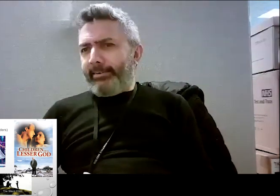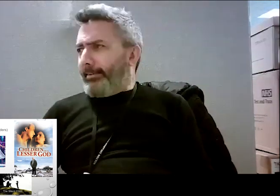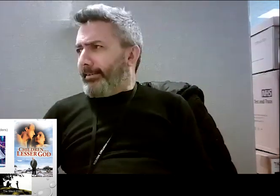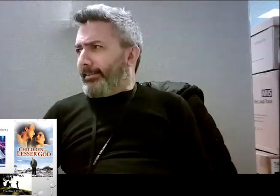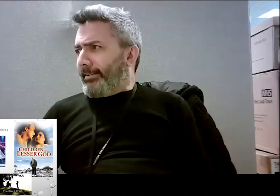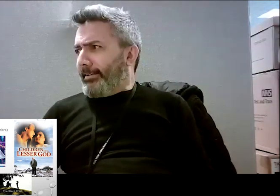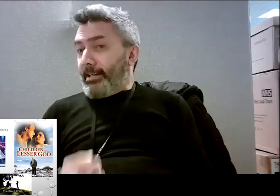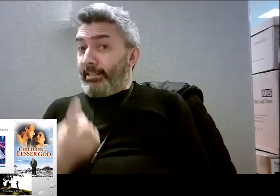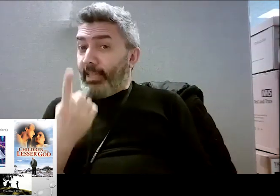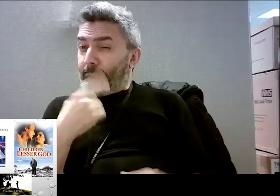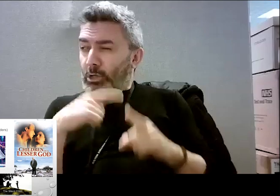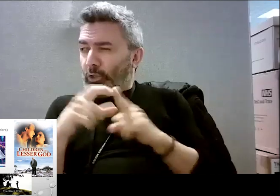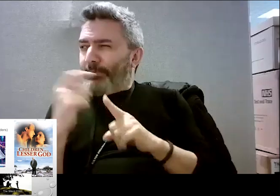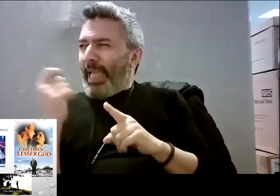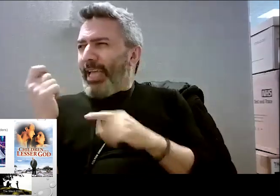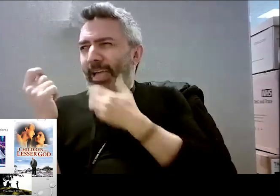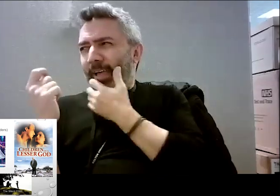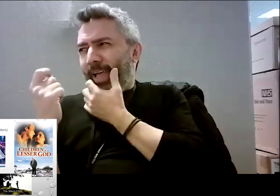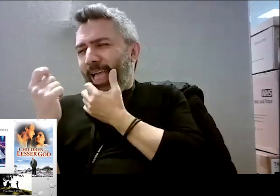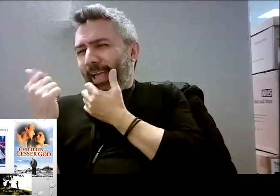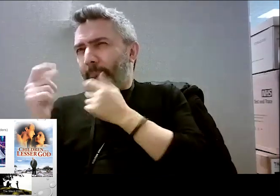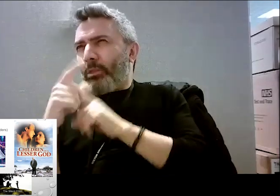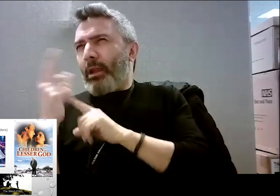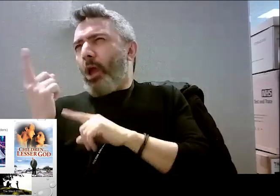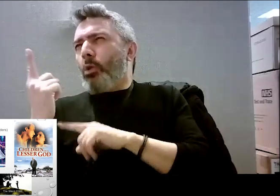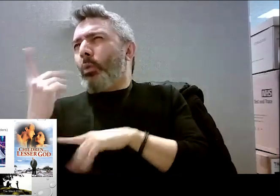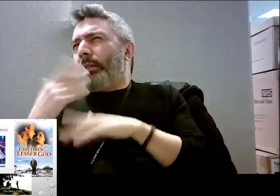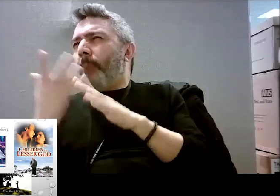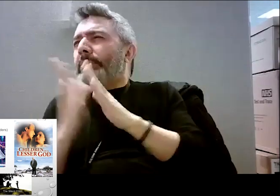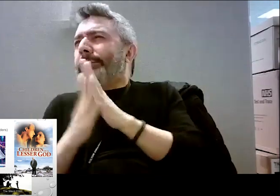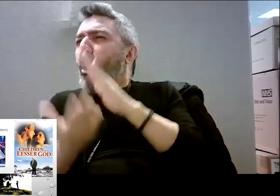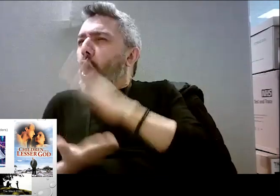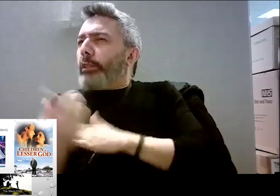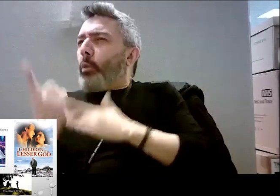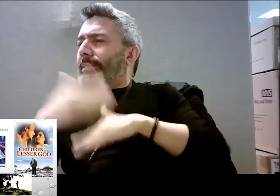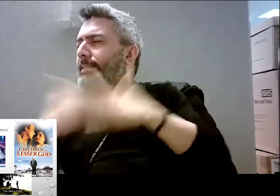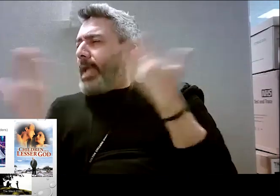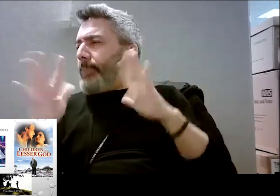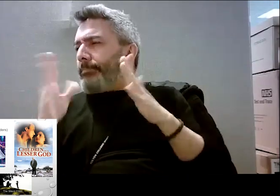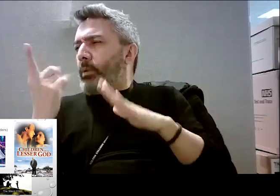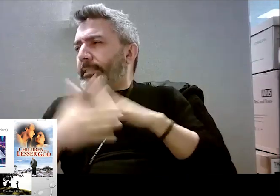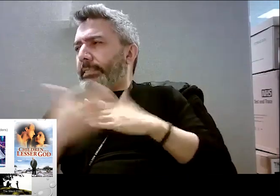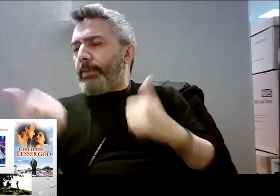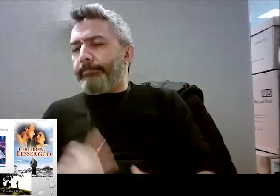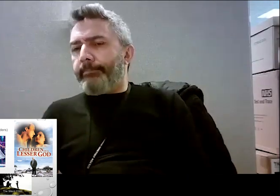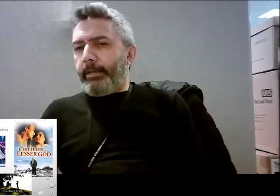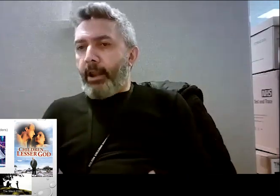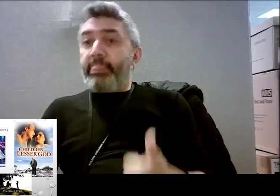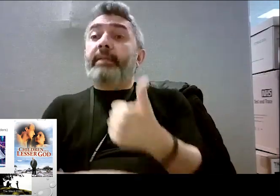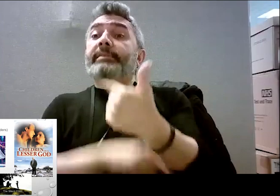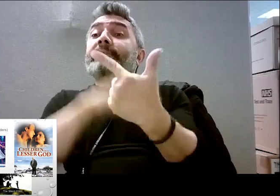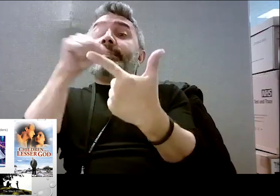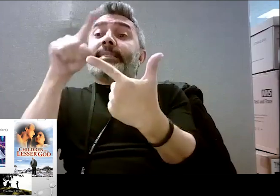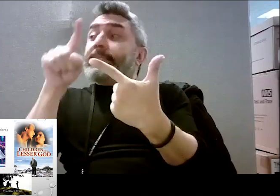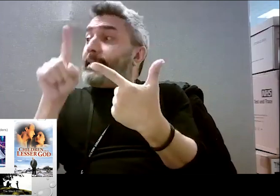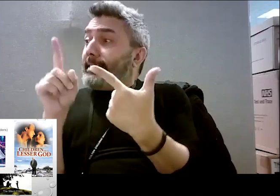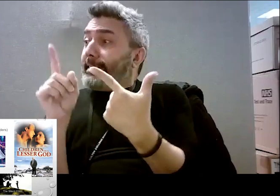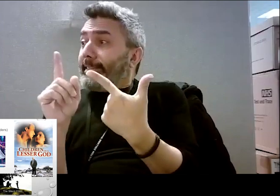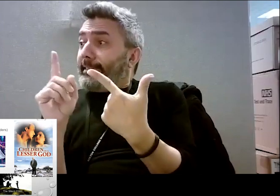we were both deaf, and I thought, well, we'll be fine. We'll be fine. I think maybe she was not quite a day old, maybe,